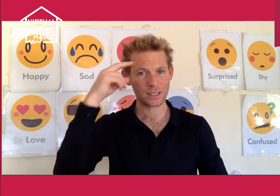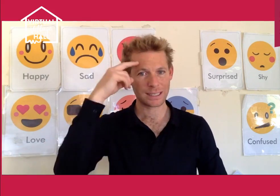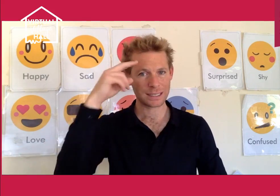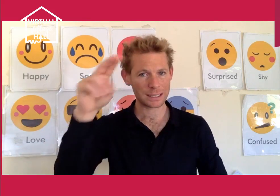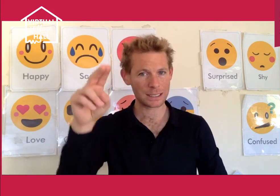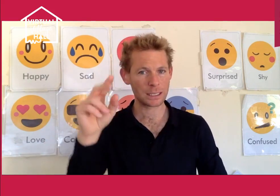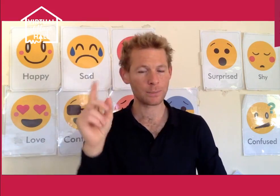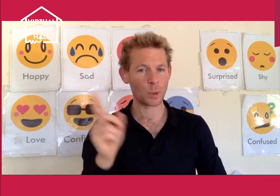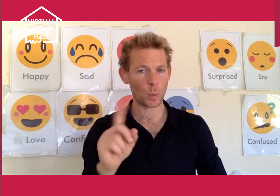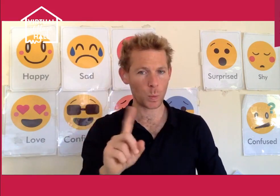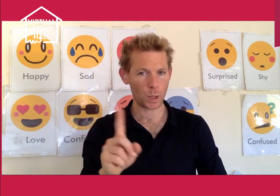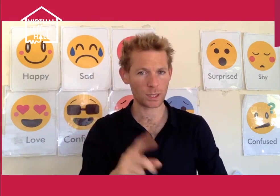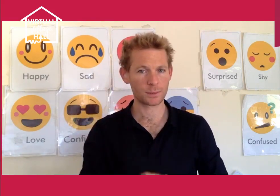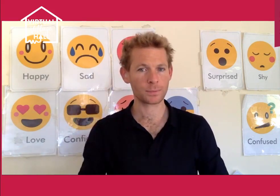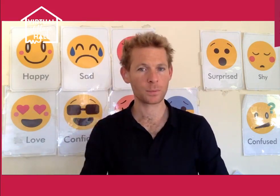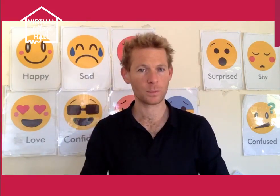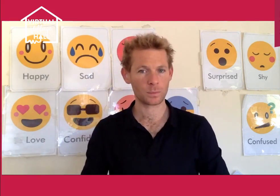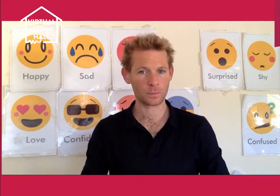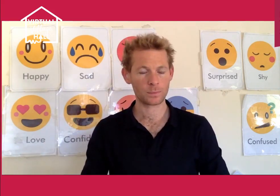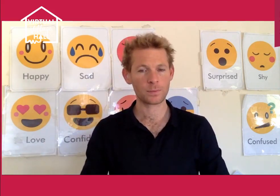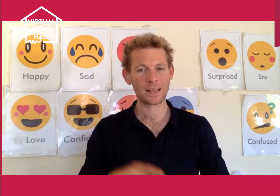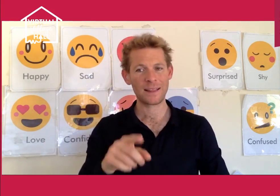Her name what?